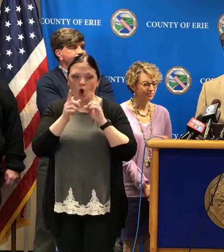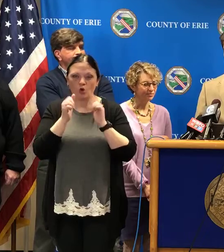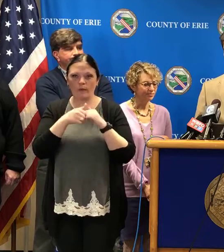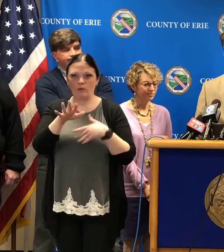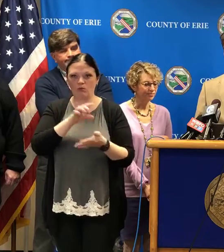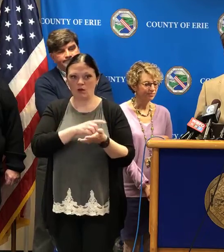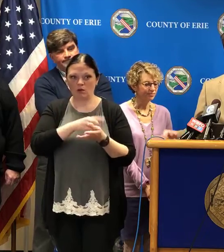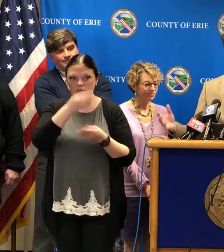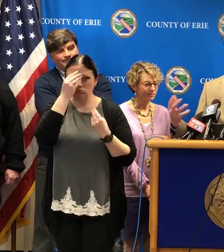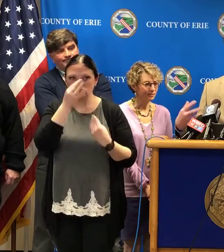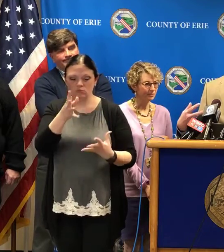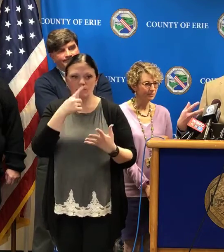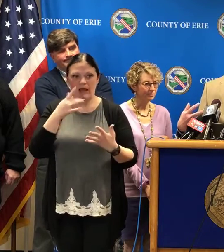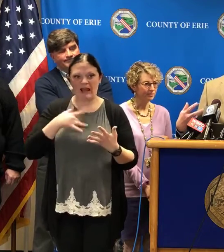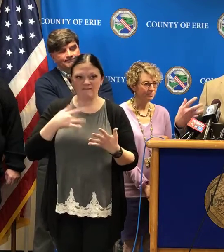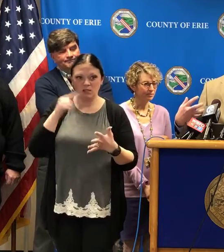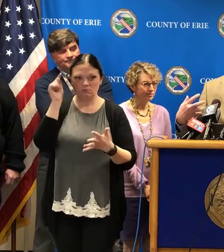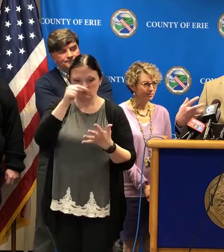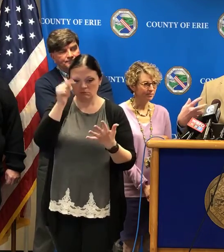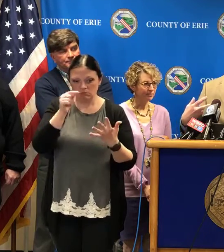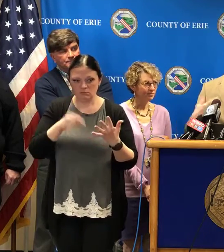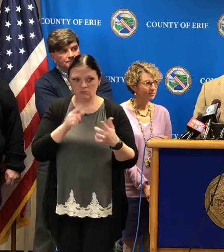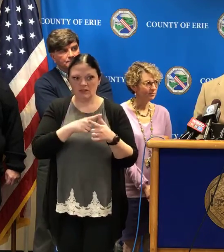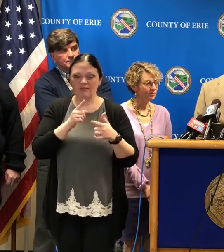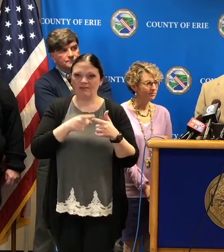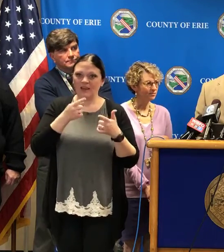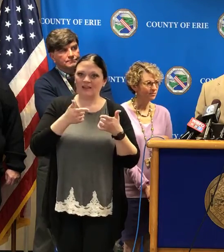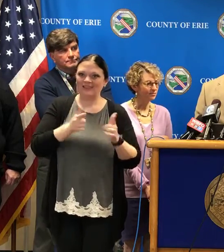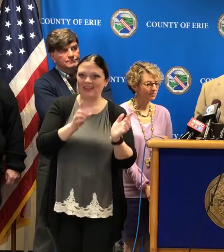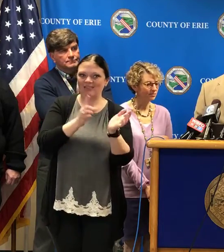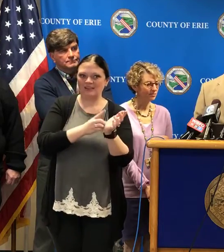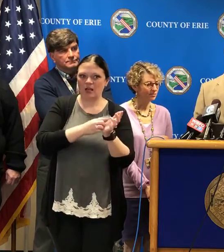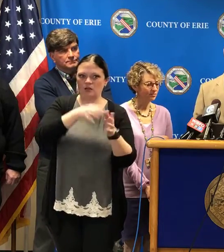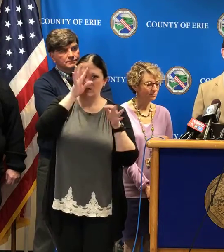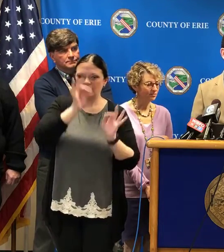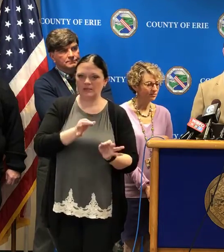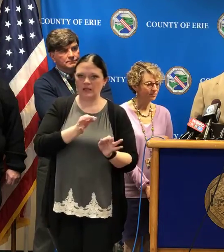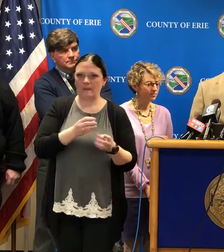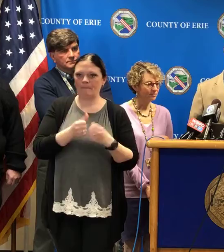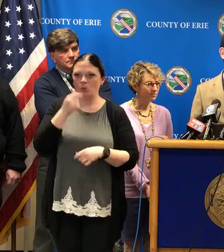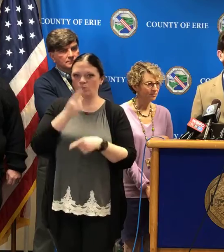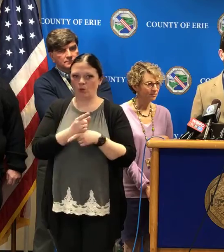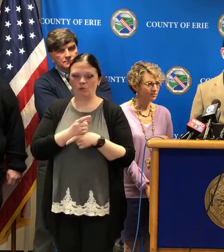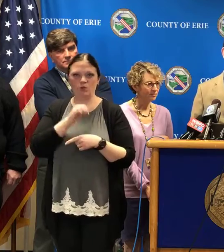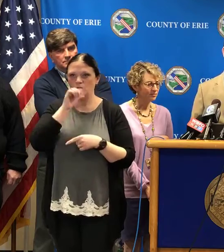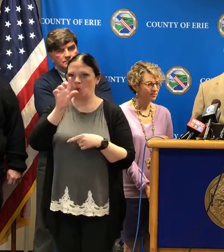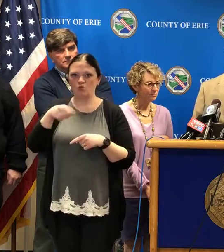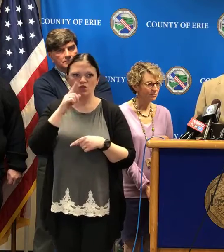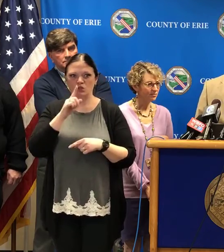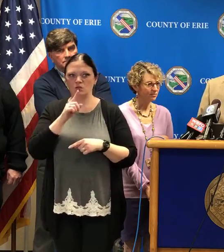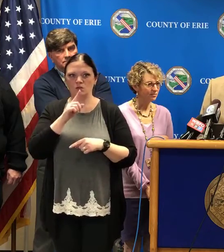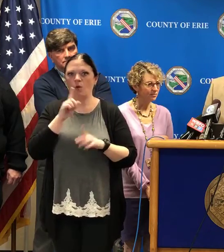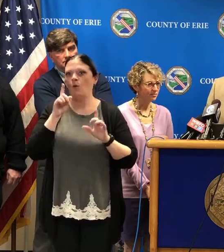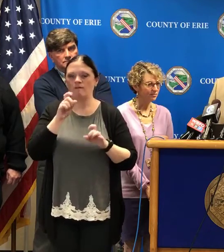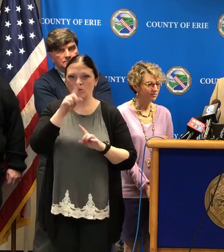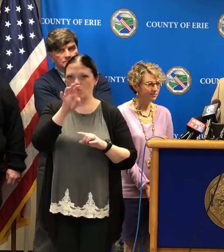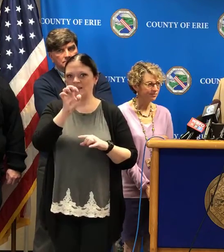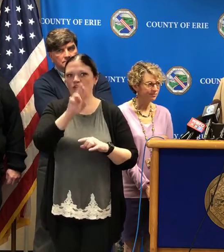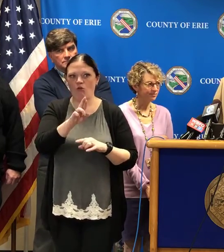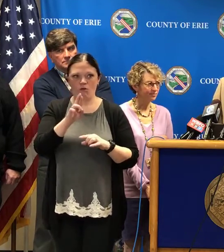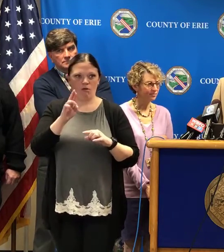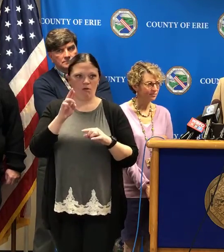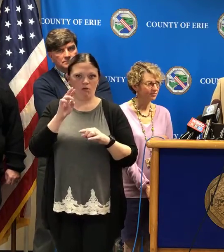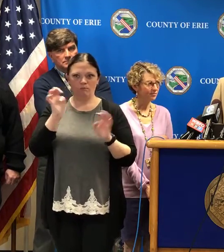your symptoms are, and let them make a decision on what is the most appropriate thing for you. Don't just go to the ER. Don't just go to urgent